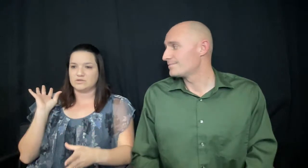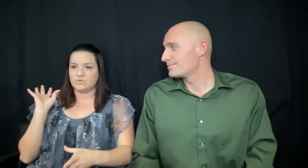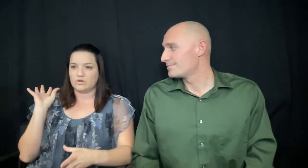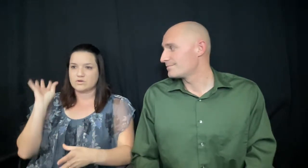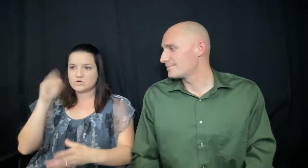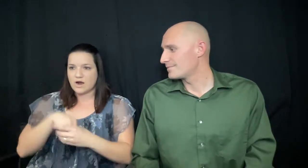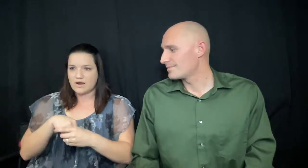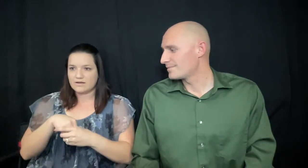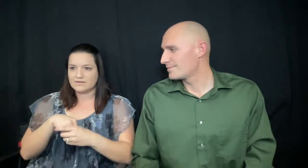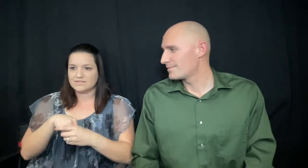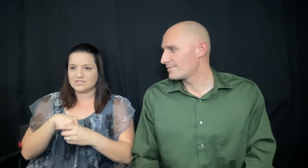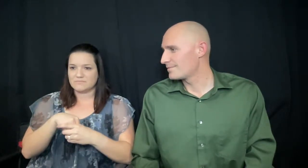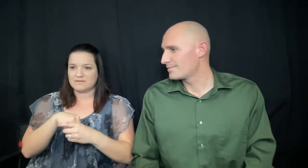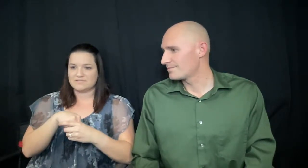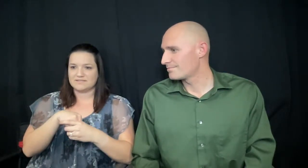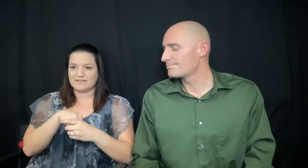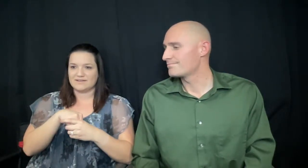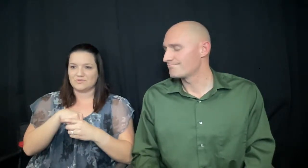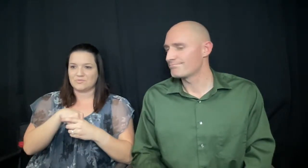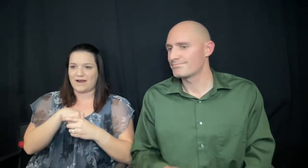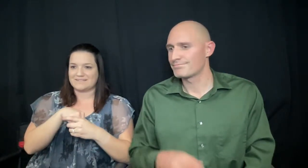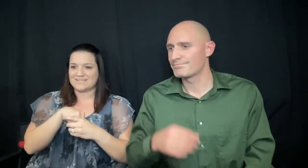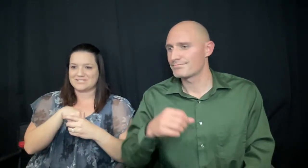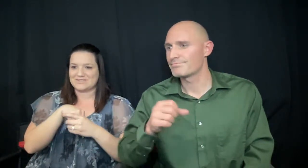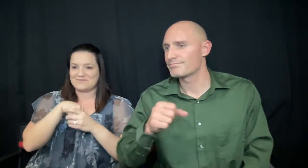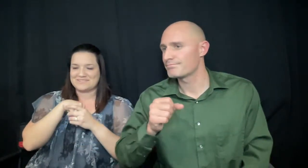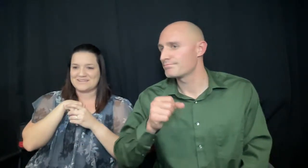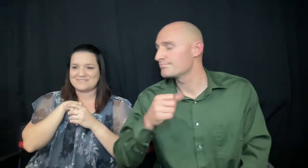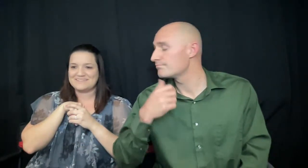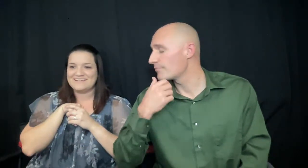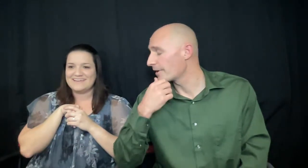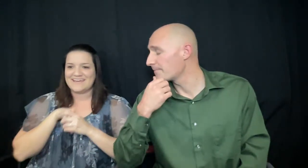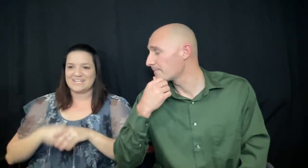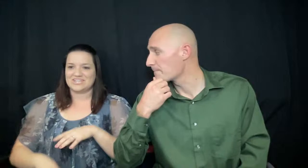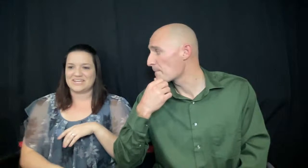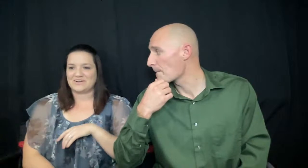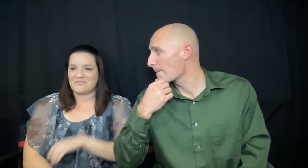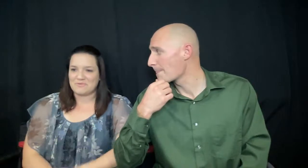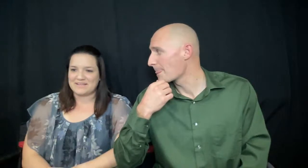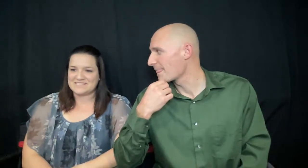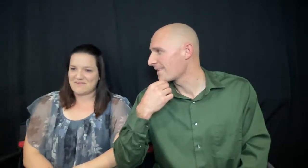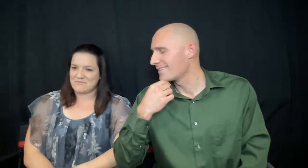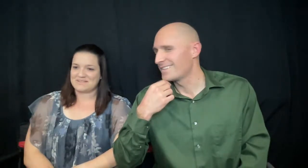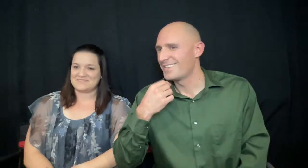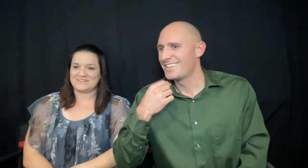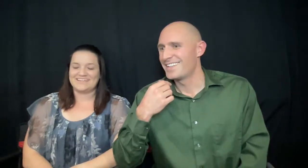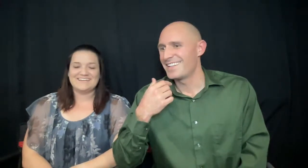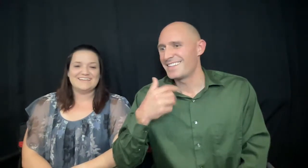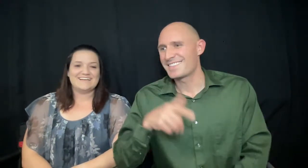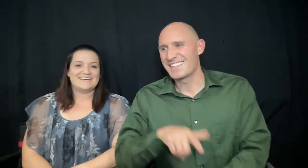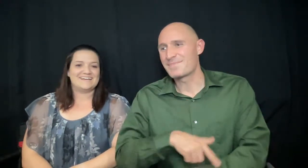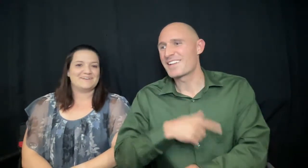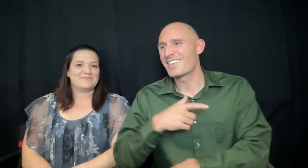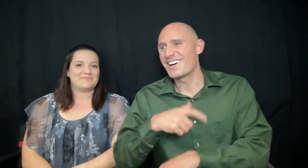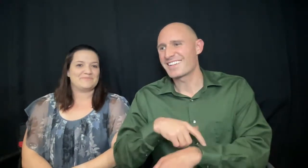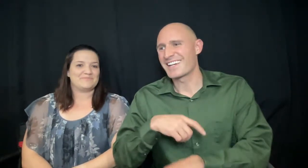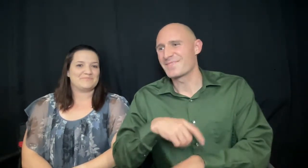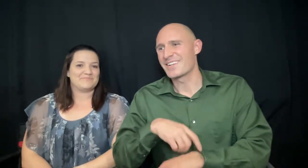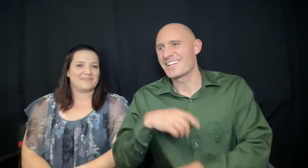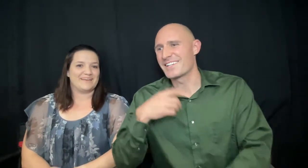to jump into the group practice sessions on Wednesdays, right, and check in on everybody and see how everybody's doing. It's been a long time.